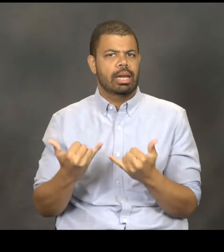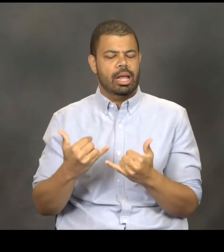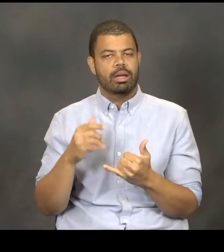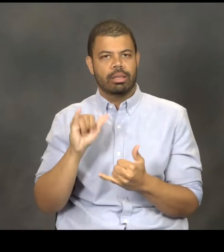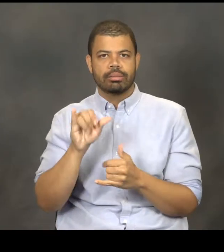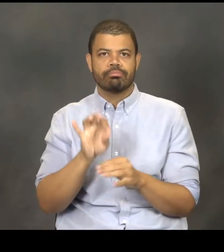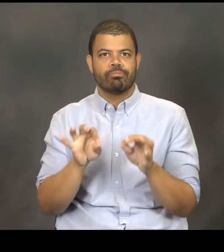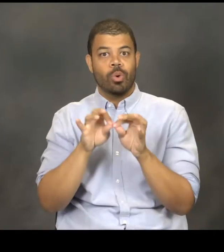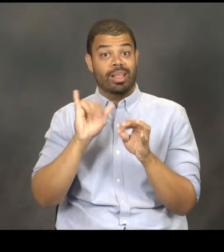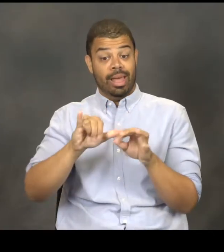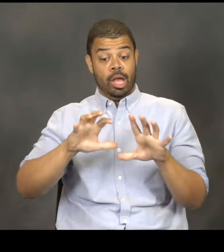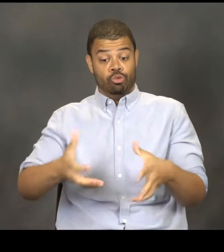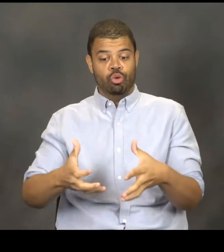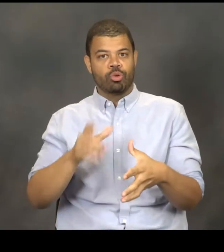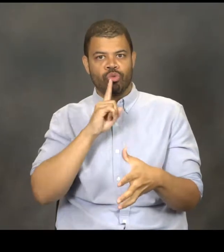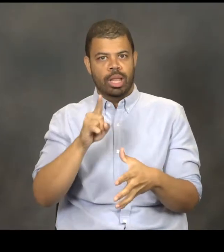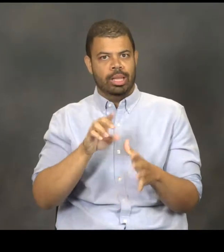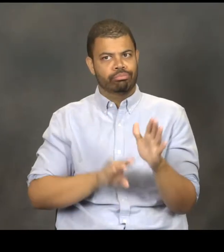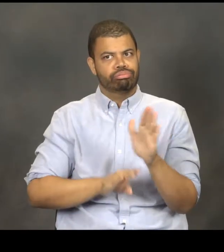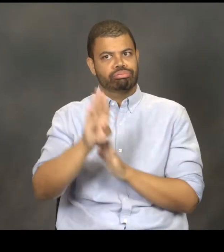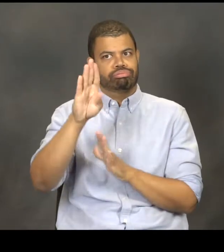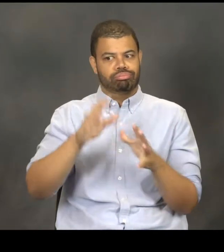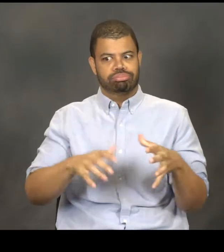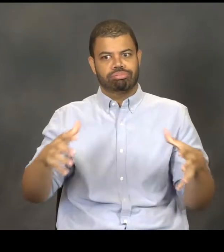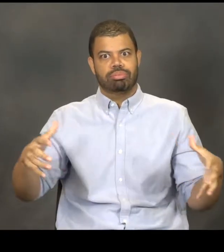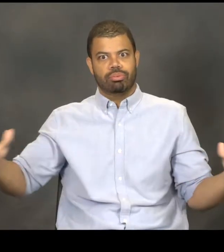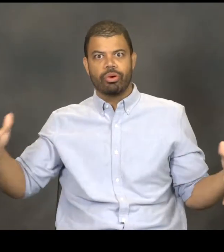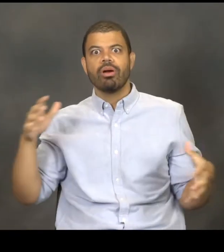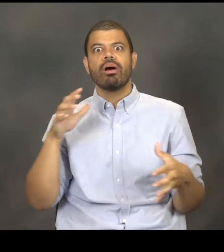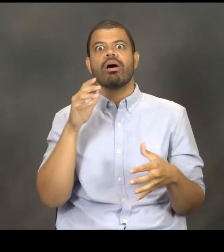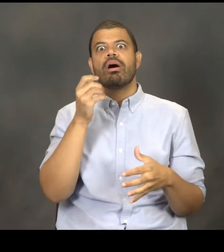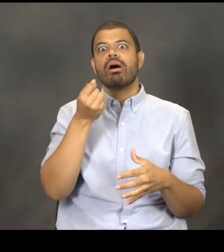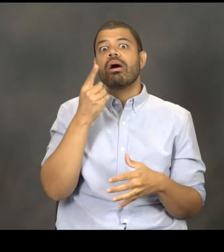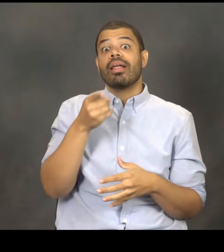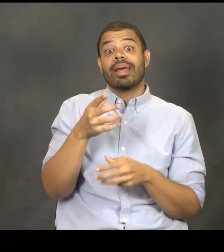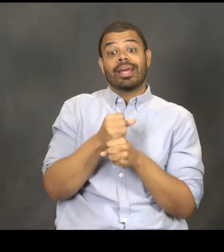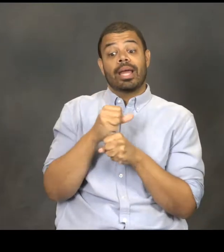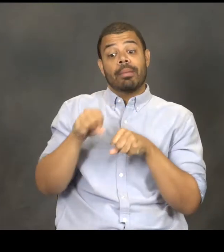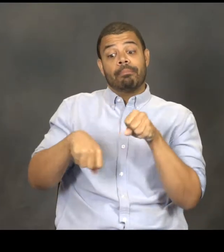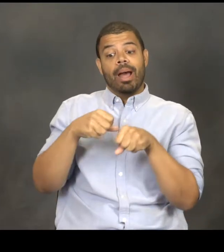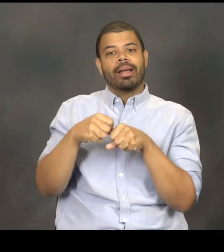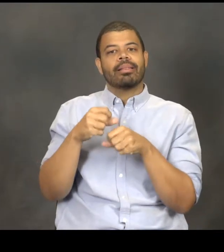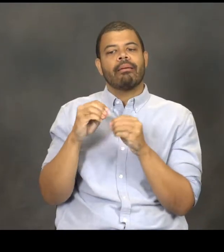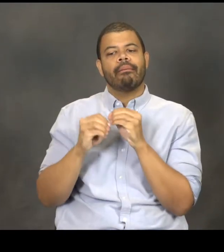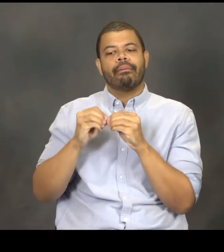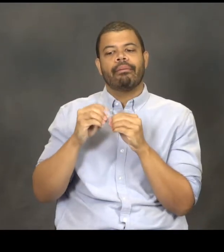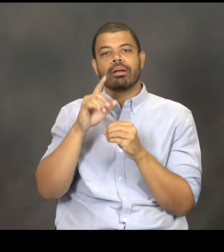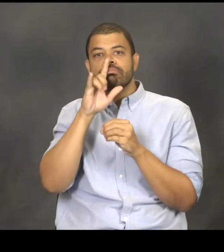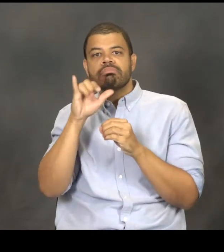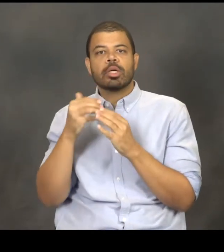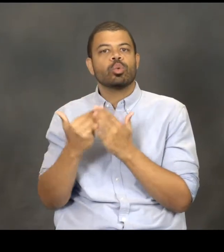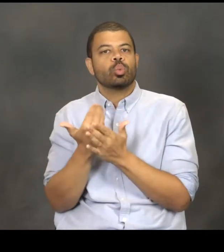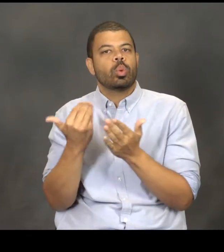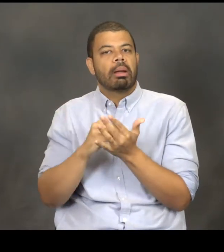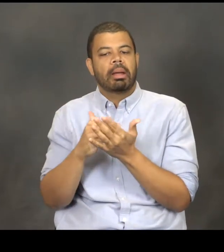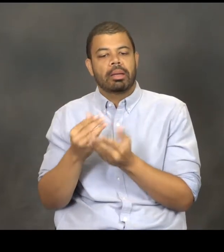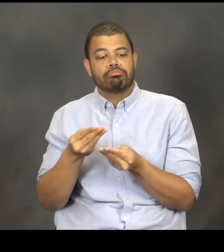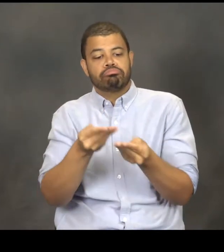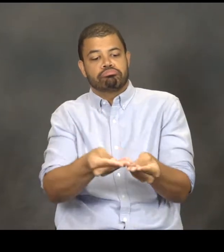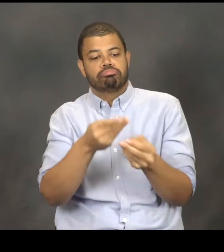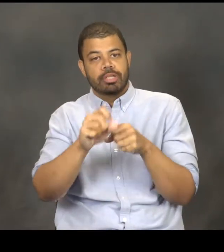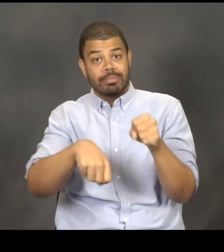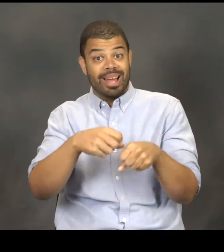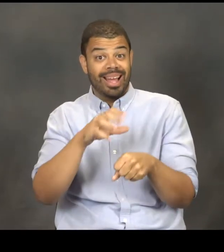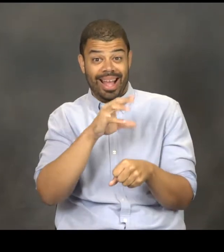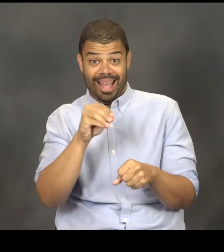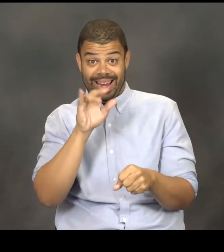cohort has grown exponentially. And these folks, you know, they get a refurbished bike, and really sometimes that's